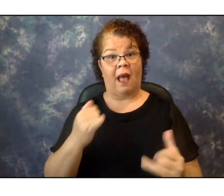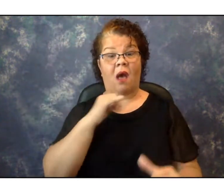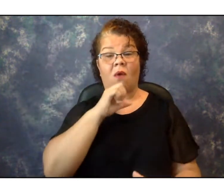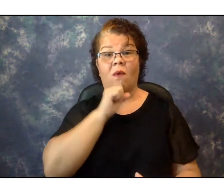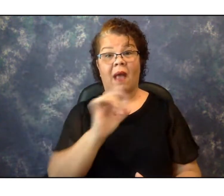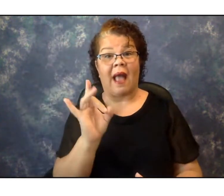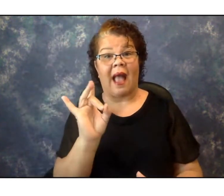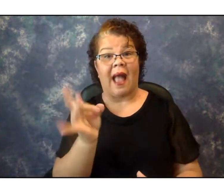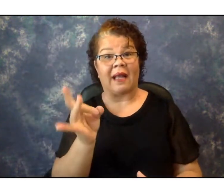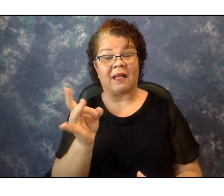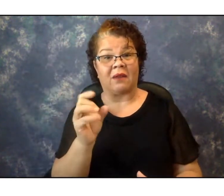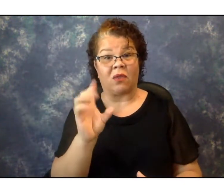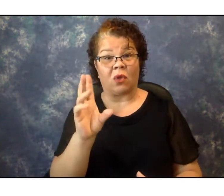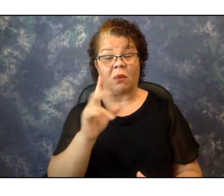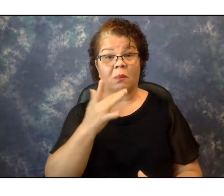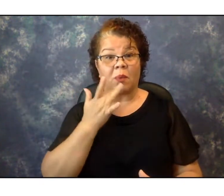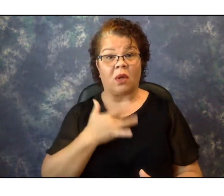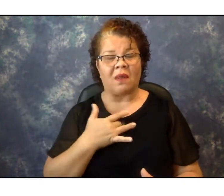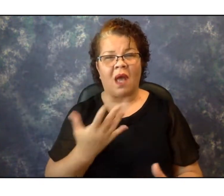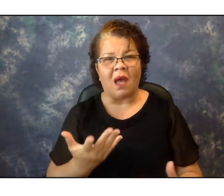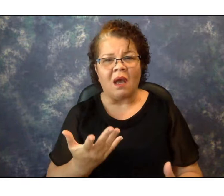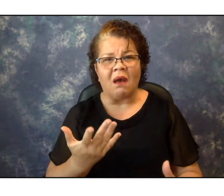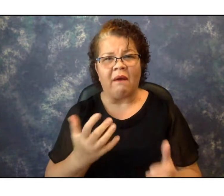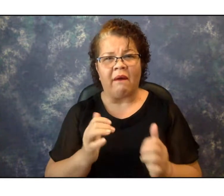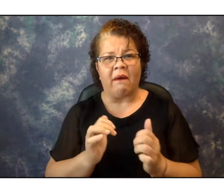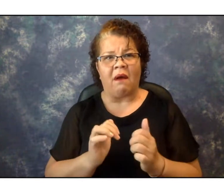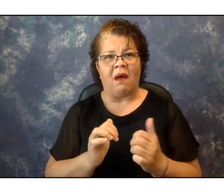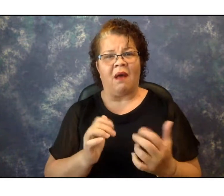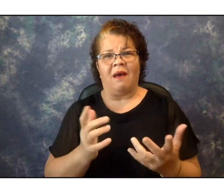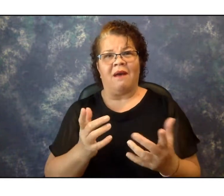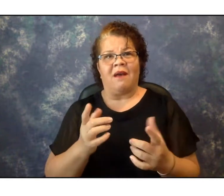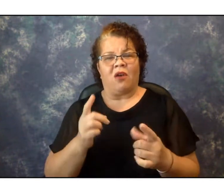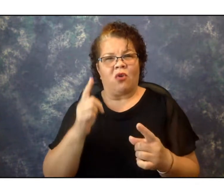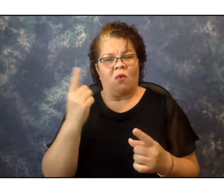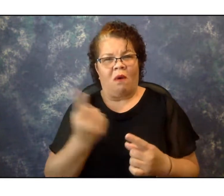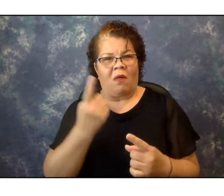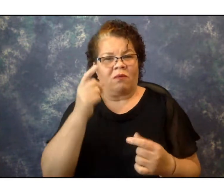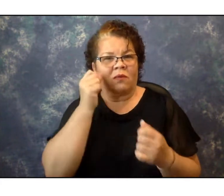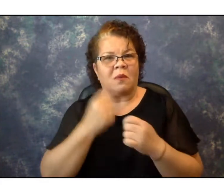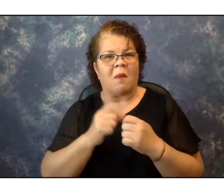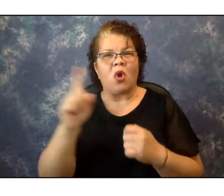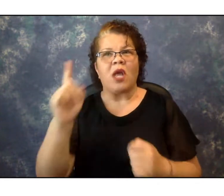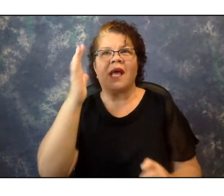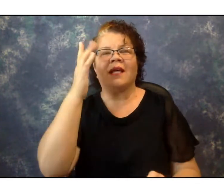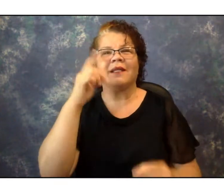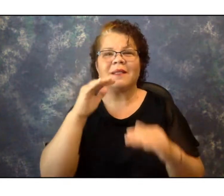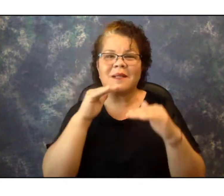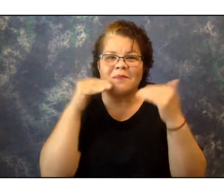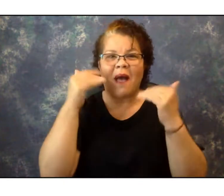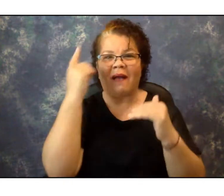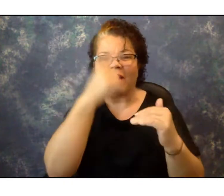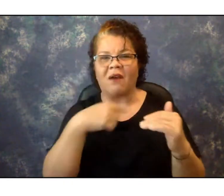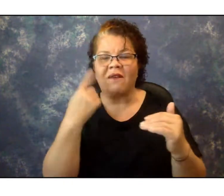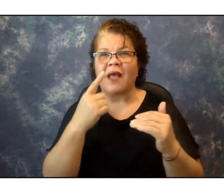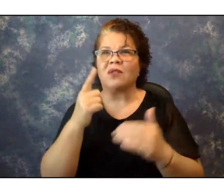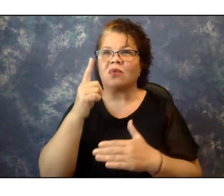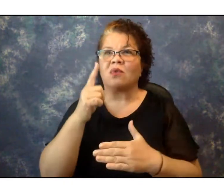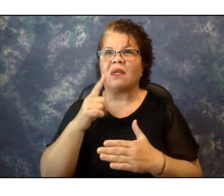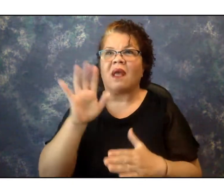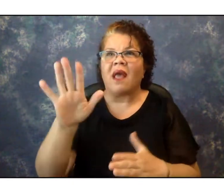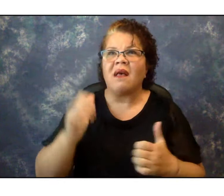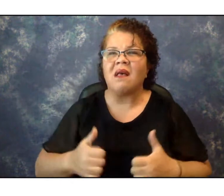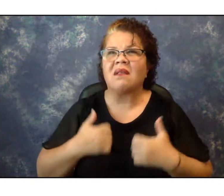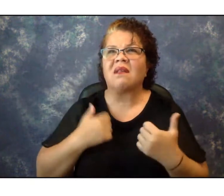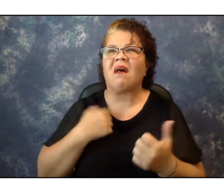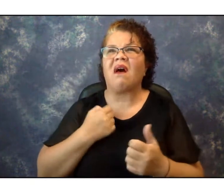can't help but think back to that smiling face and what he might have been like now, the life taken from him and from all of